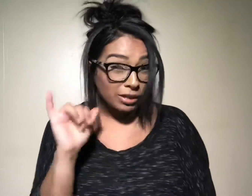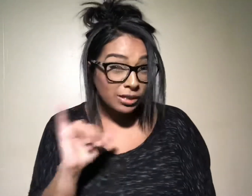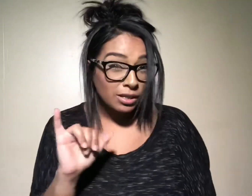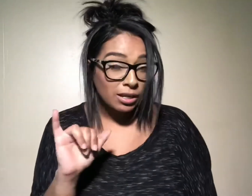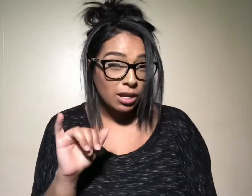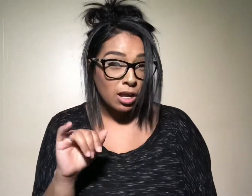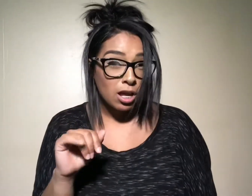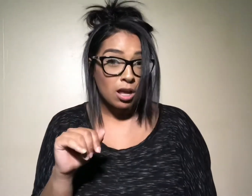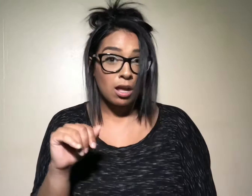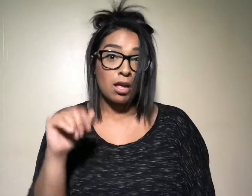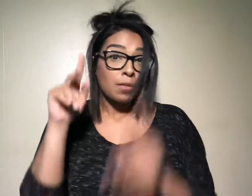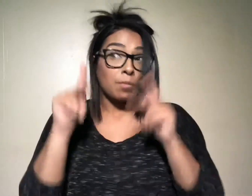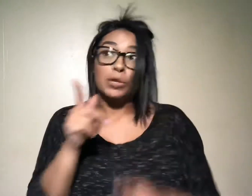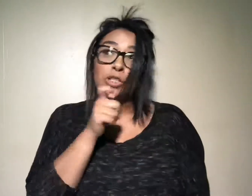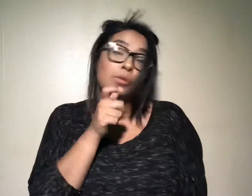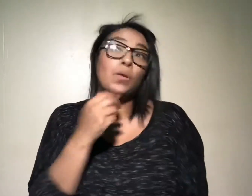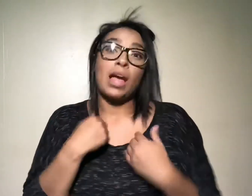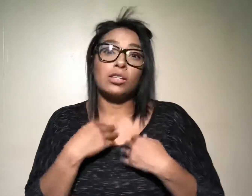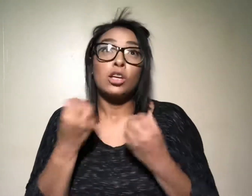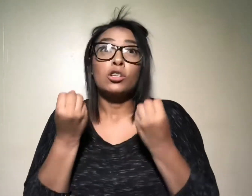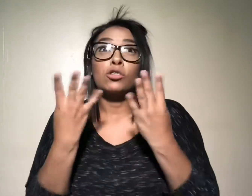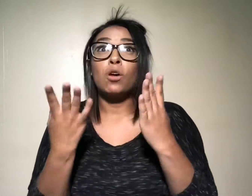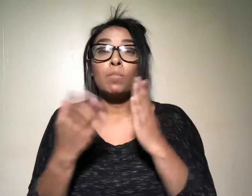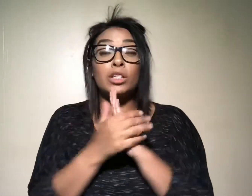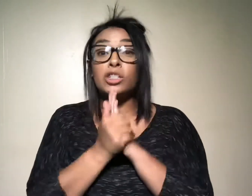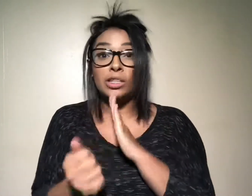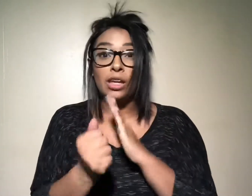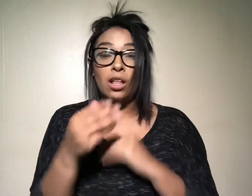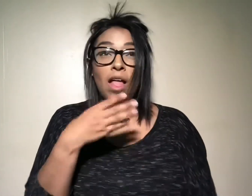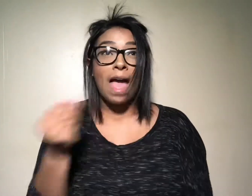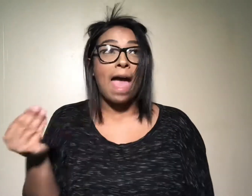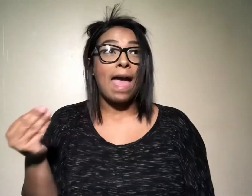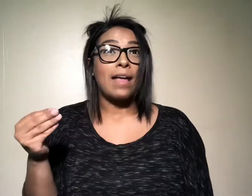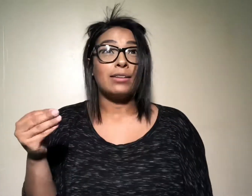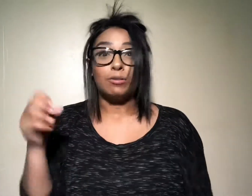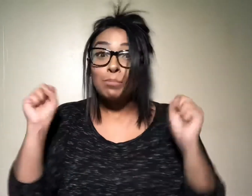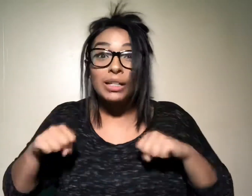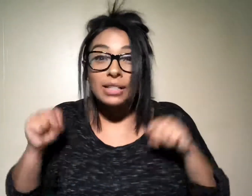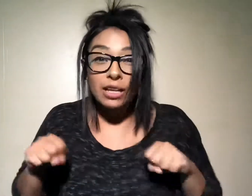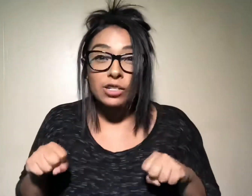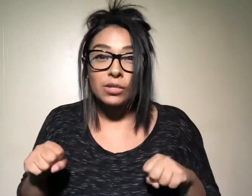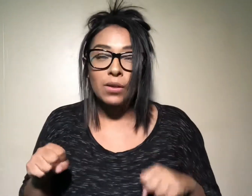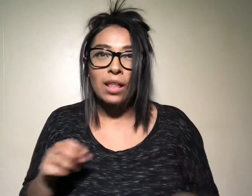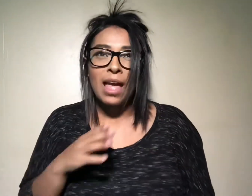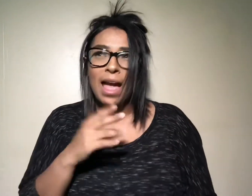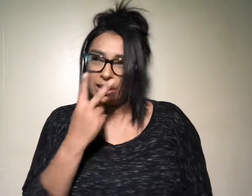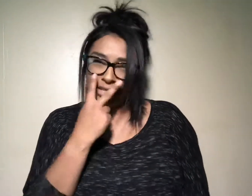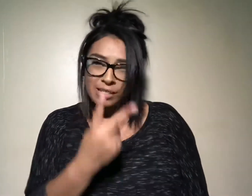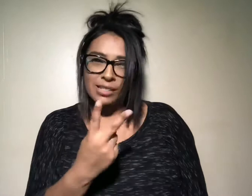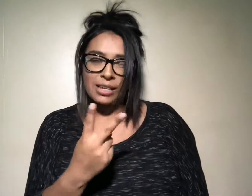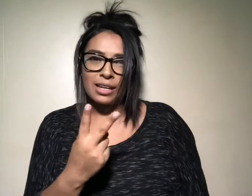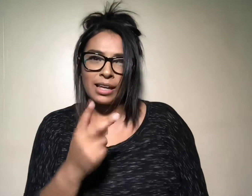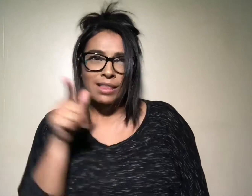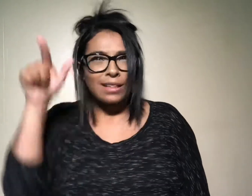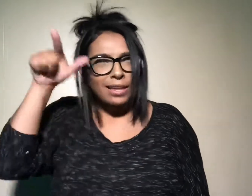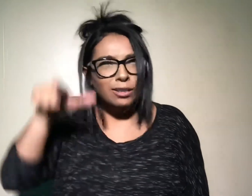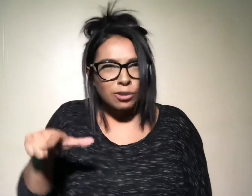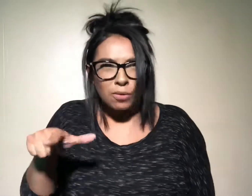like? A person who has so much skill and potential. To see that they lower